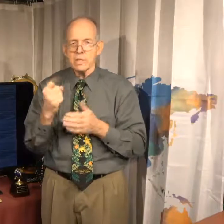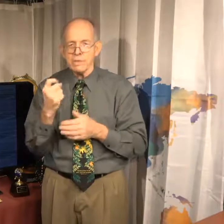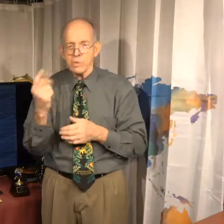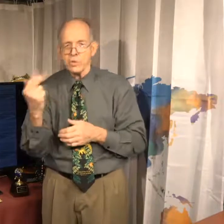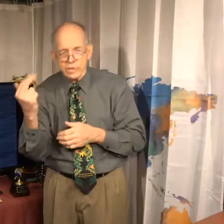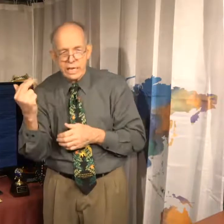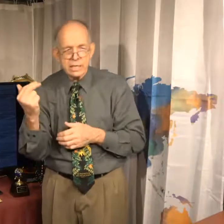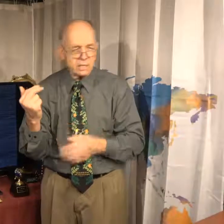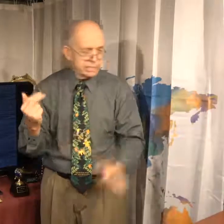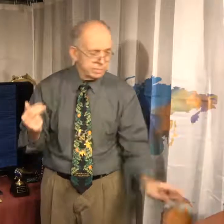Luke 11:11-13.